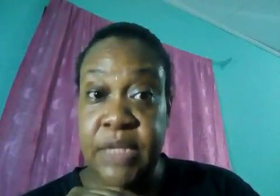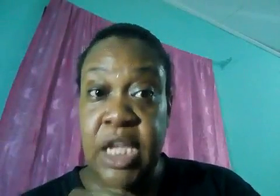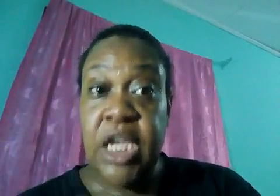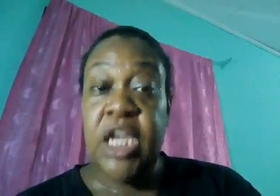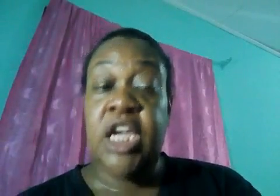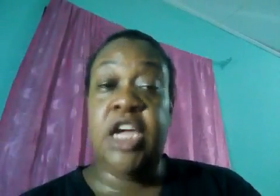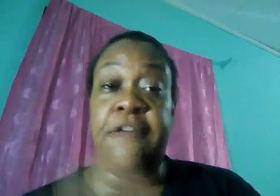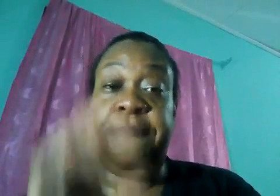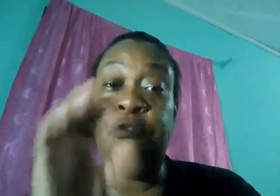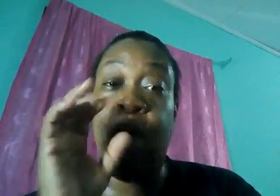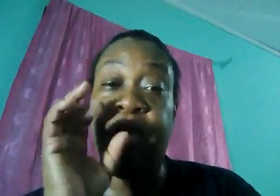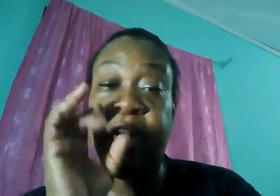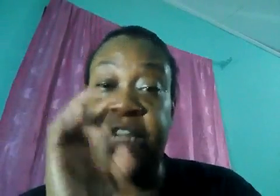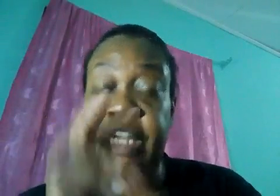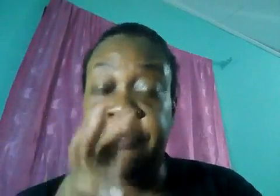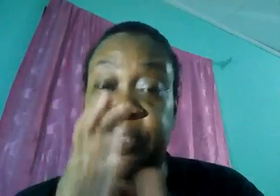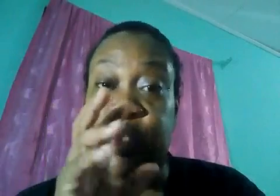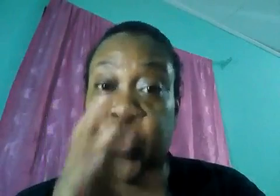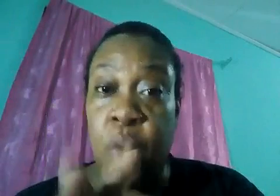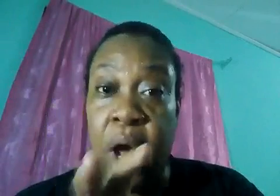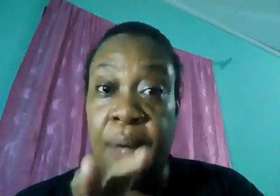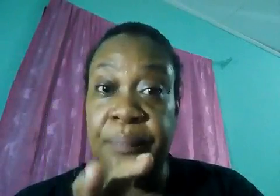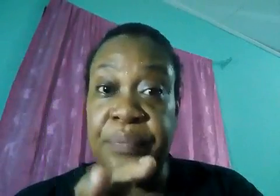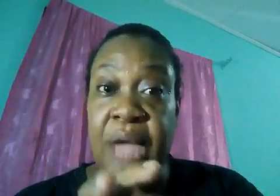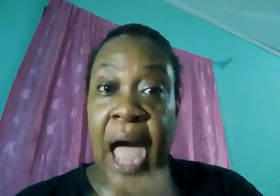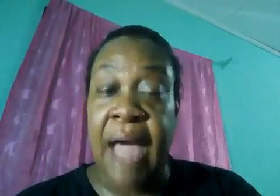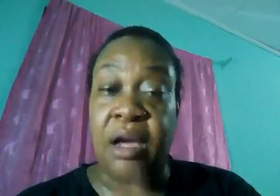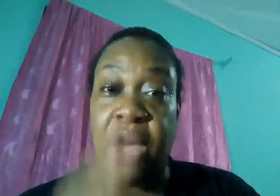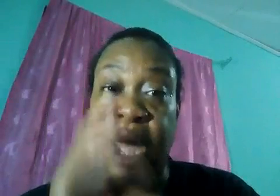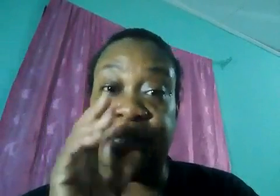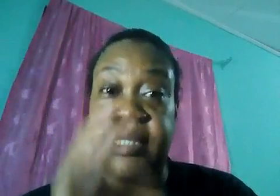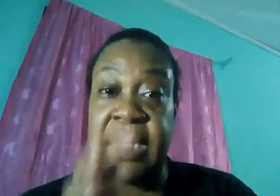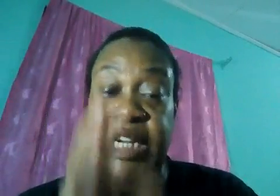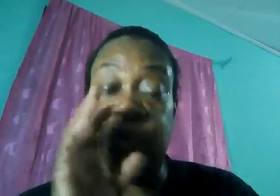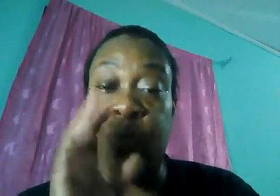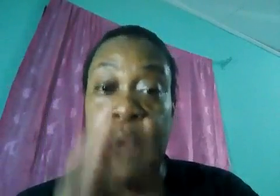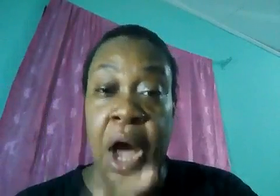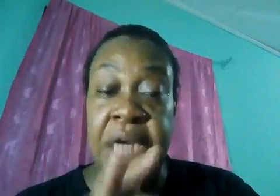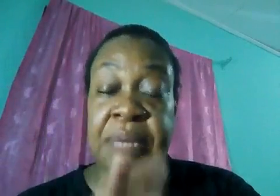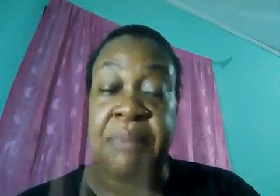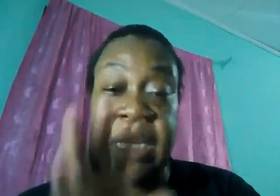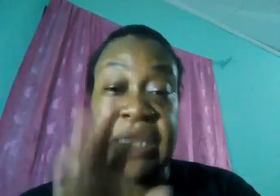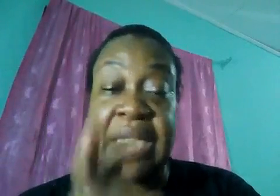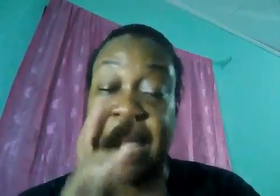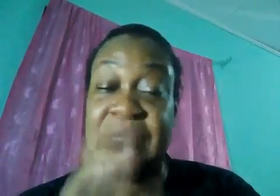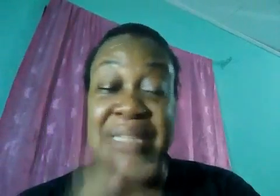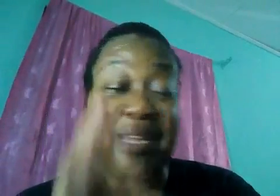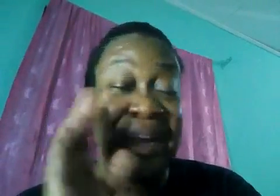If you are an evildoer and God sent him warning many times and you're not hearing,